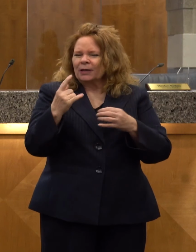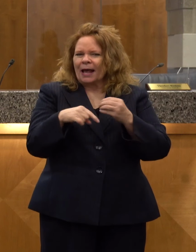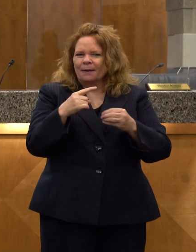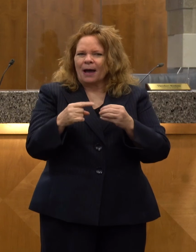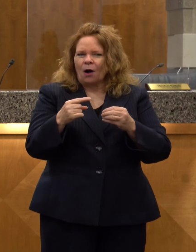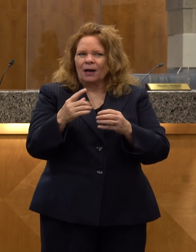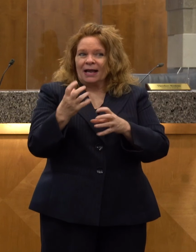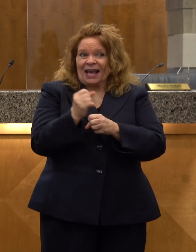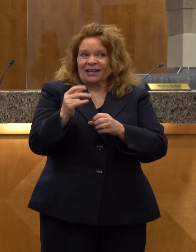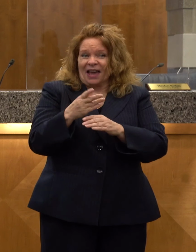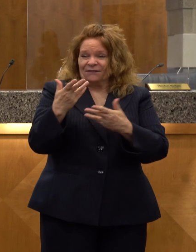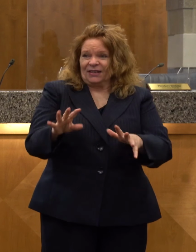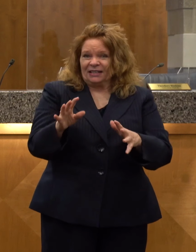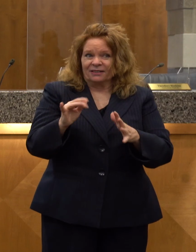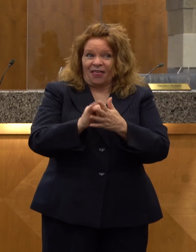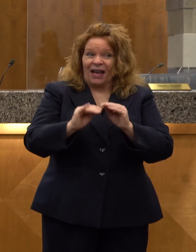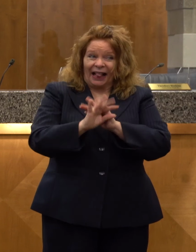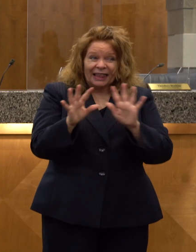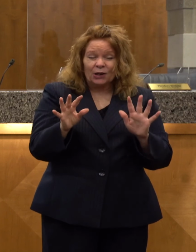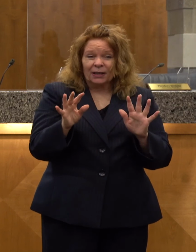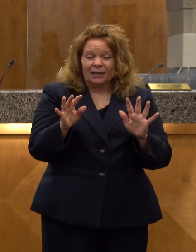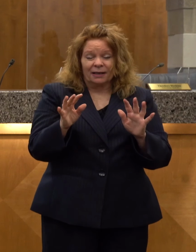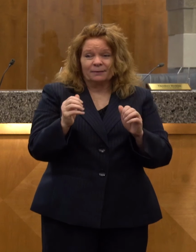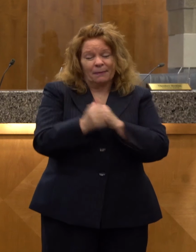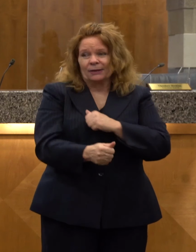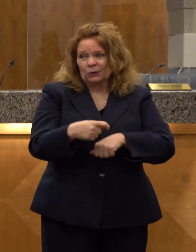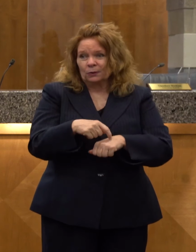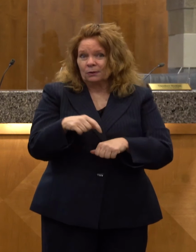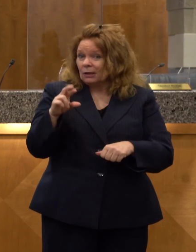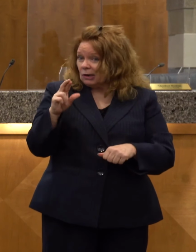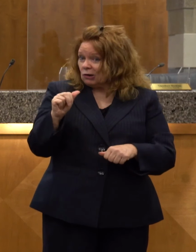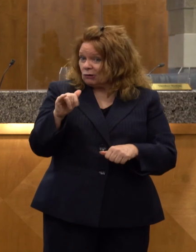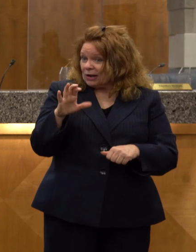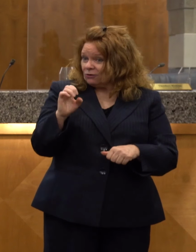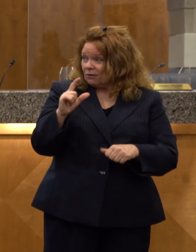done that clearly is overdue? Rachel?